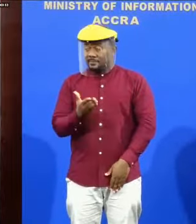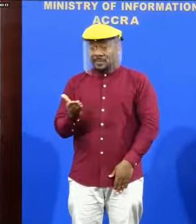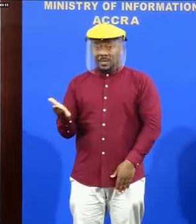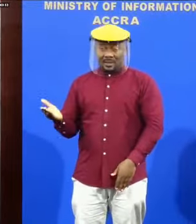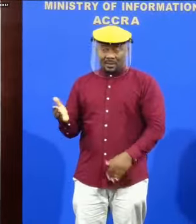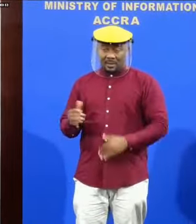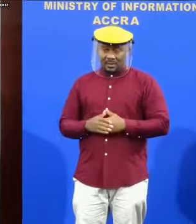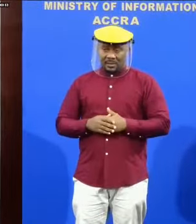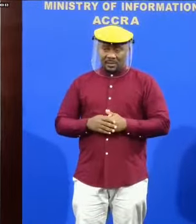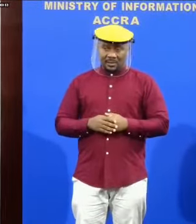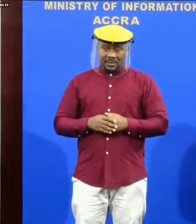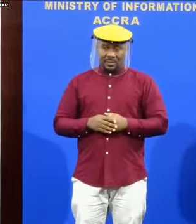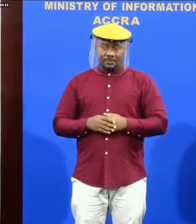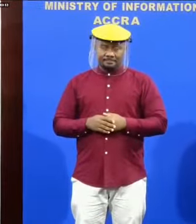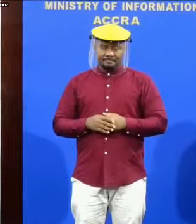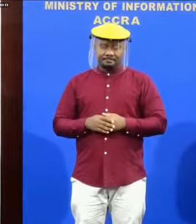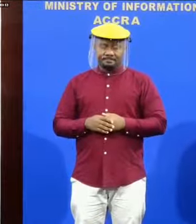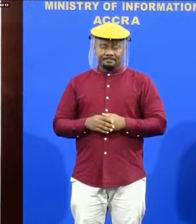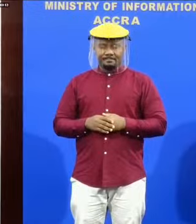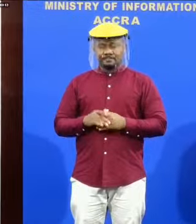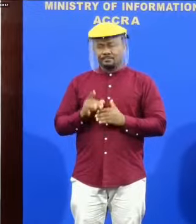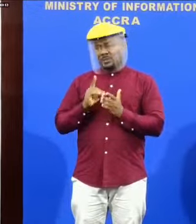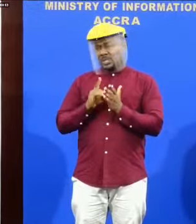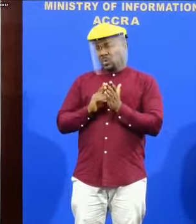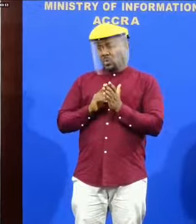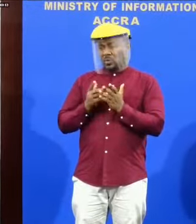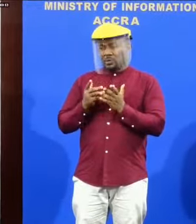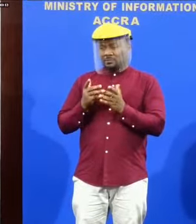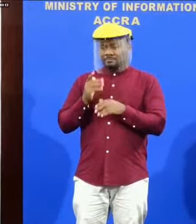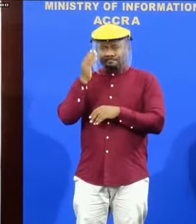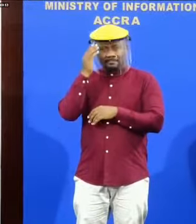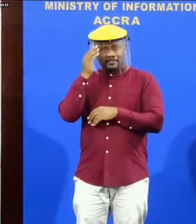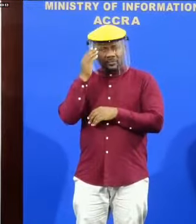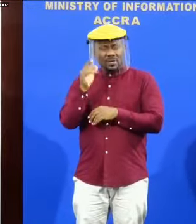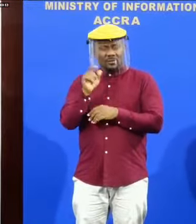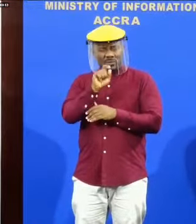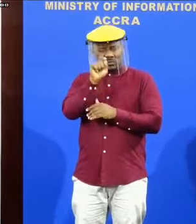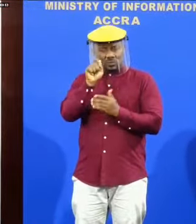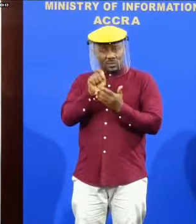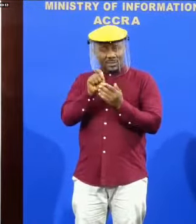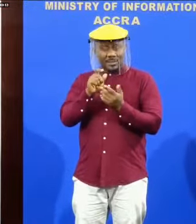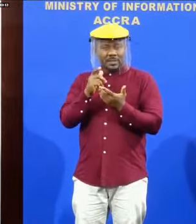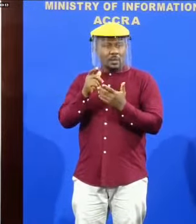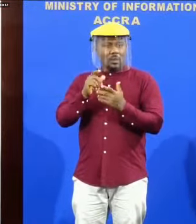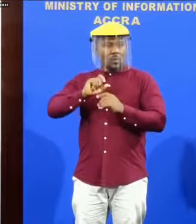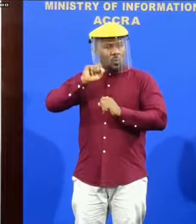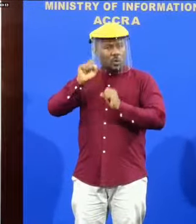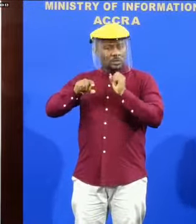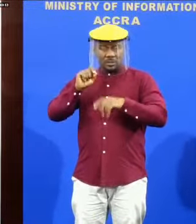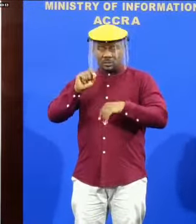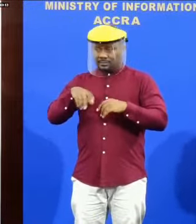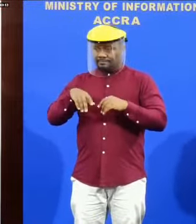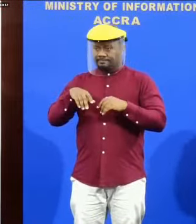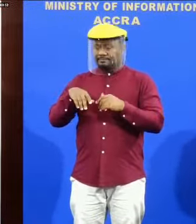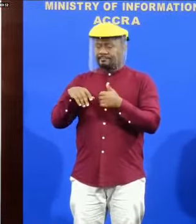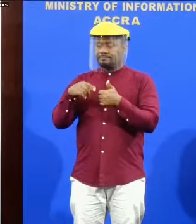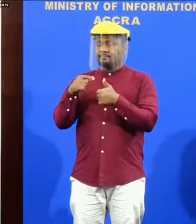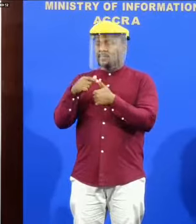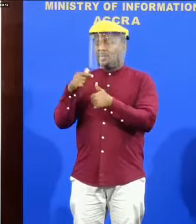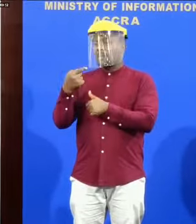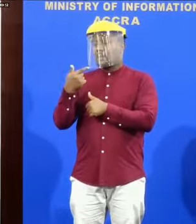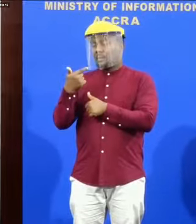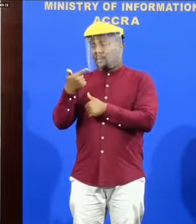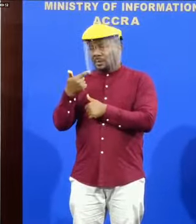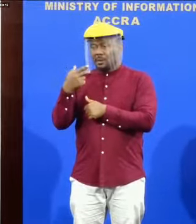Doc, I know the numbers are up and at some point you may speak to it, but specifically there are questions about Ghana Health